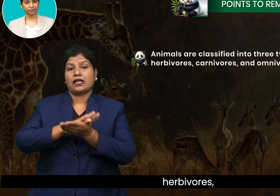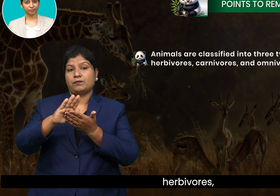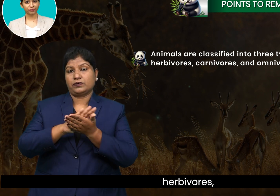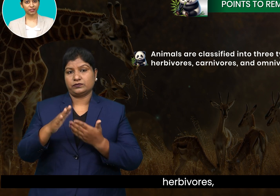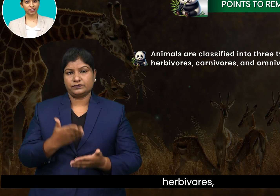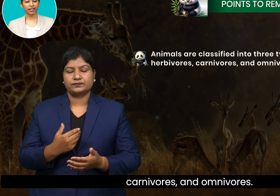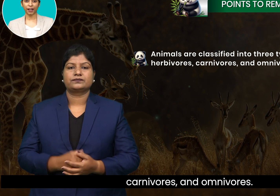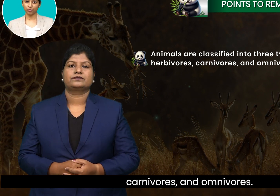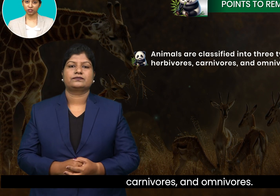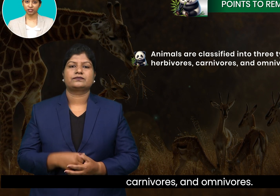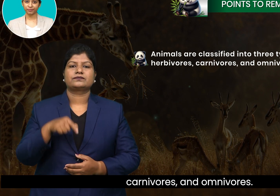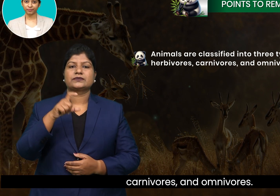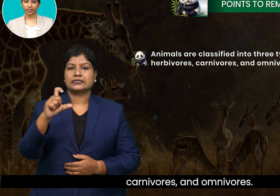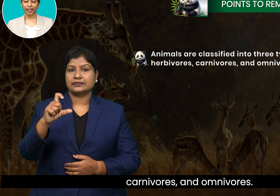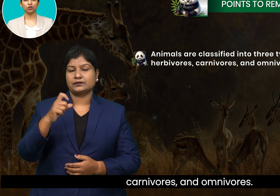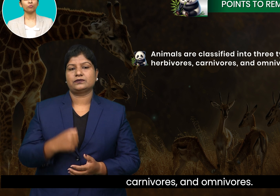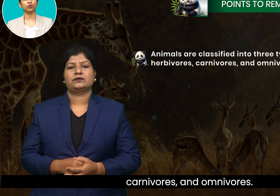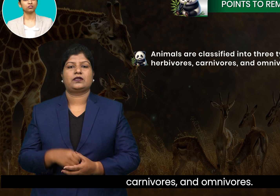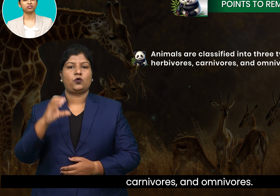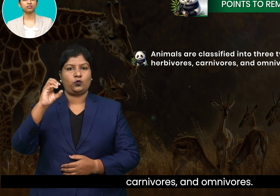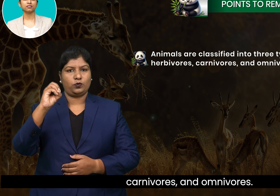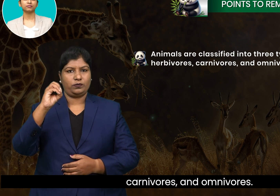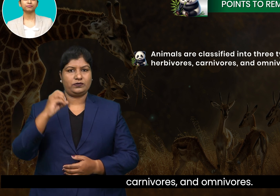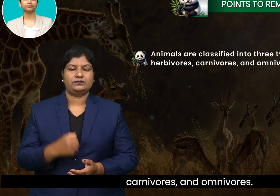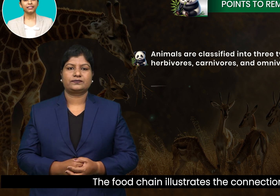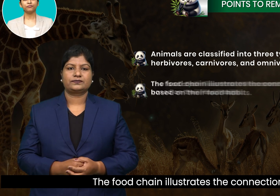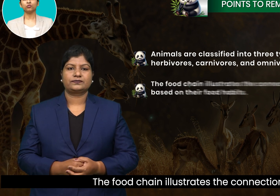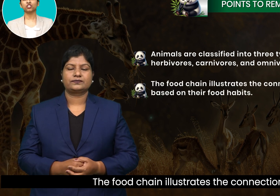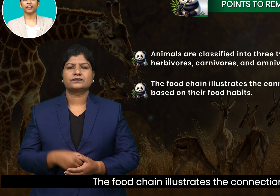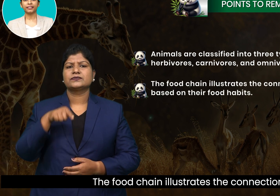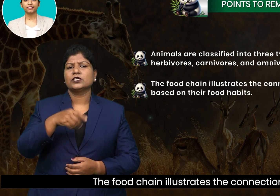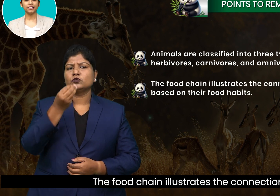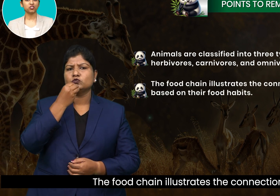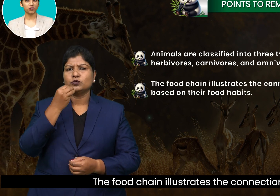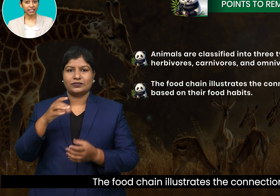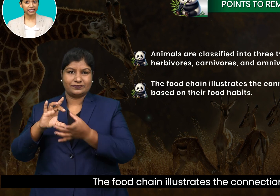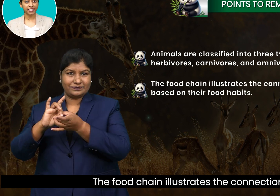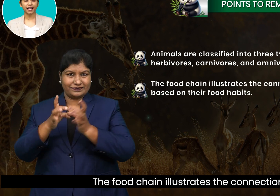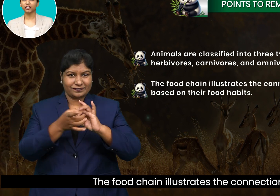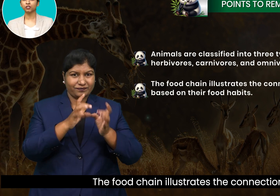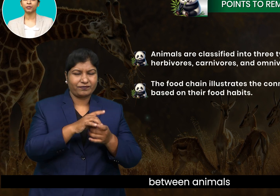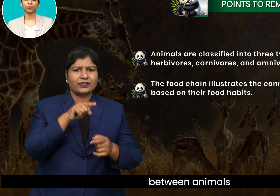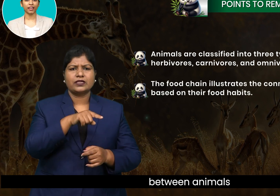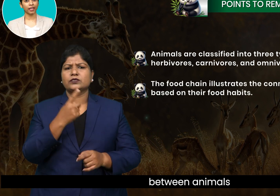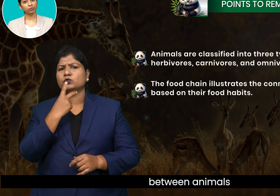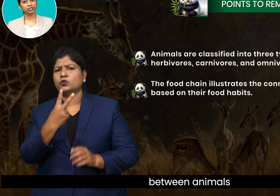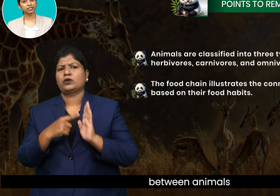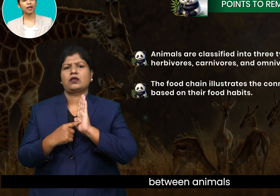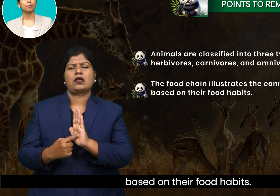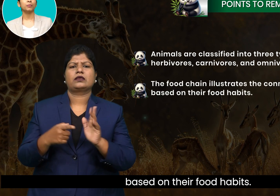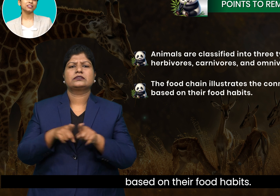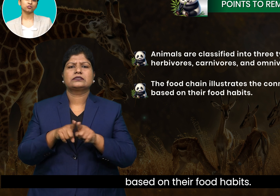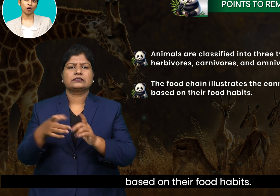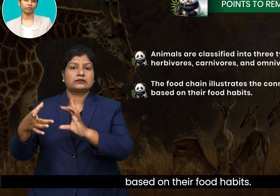herbivores, carnivores, and omnivores. The food chain illustrates the connection between